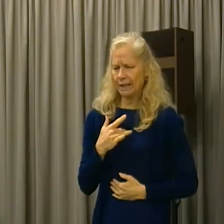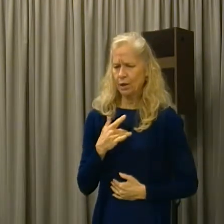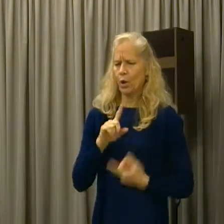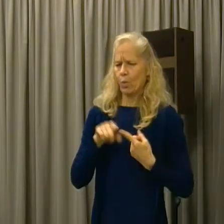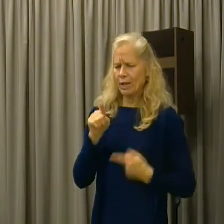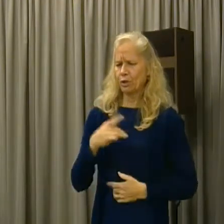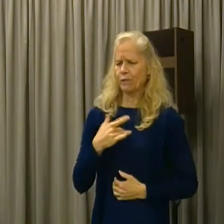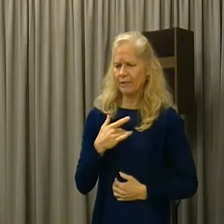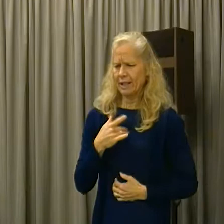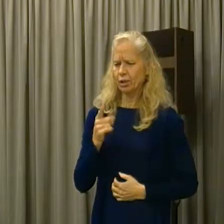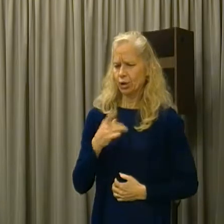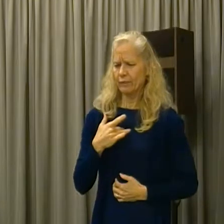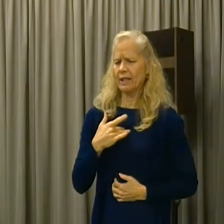before.